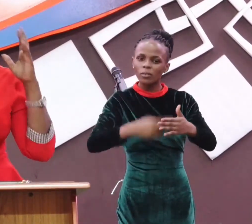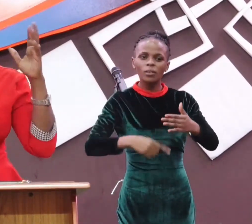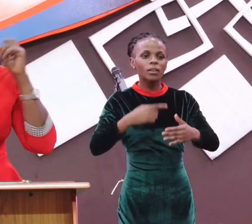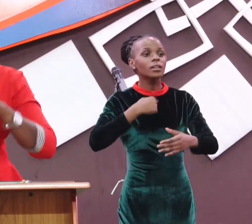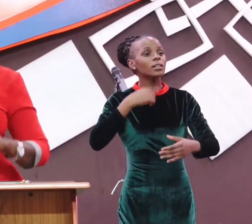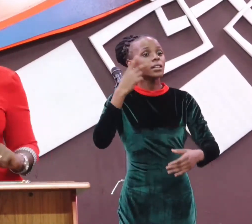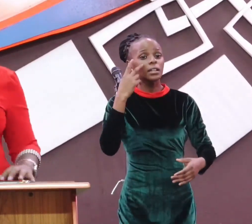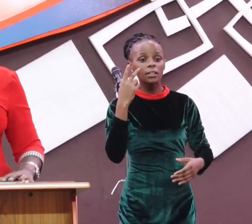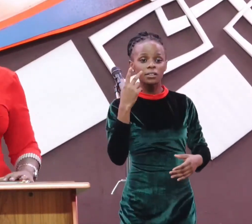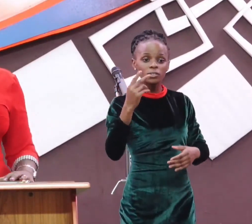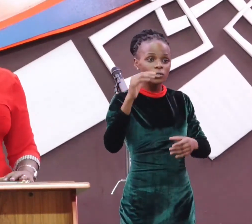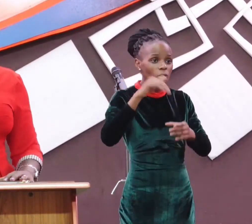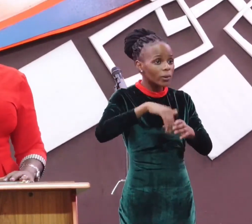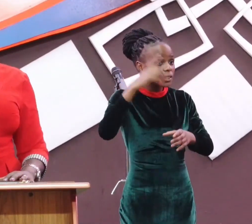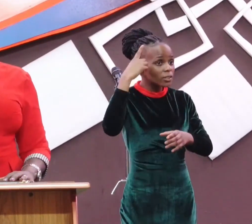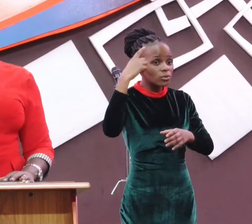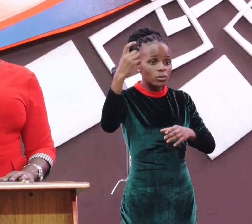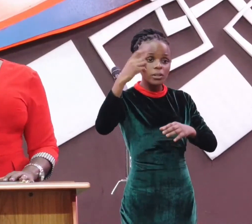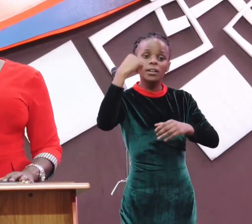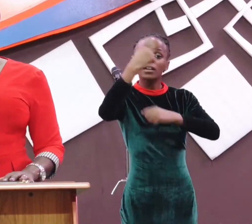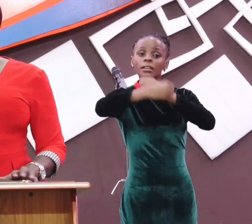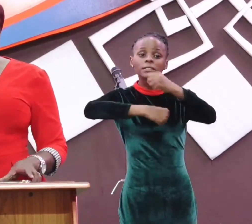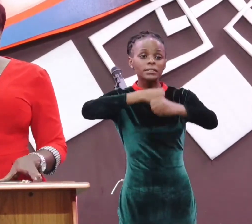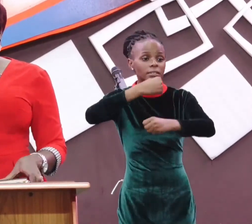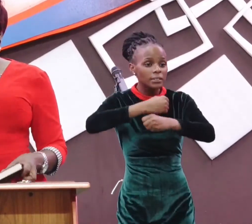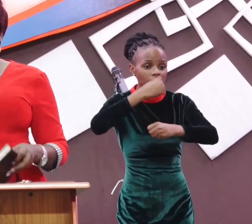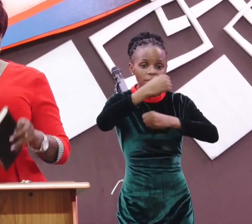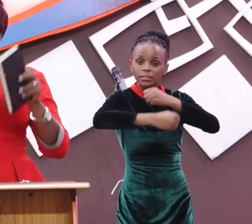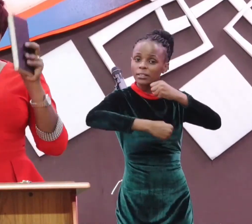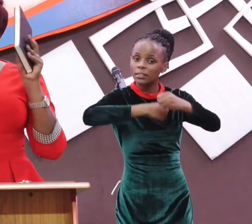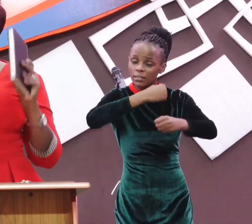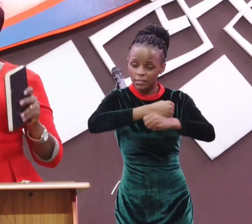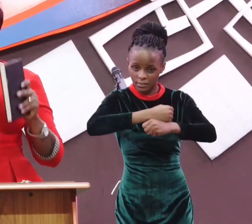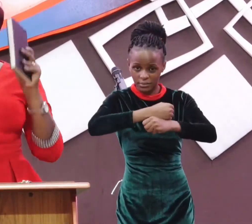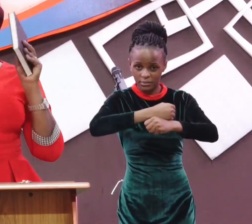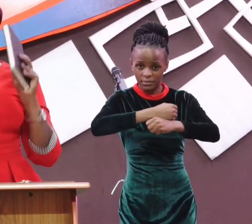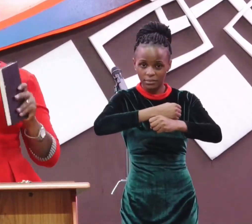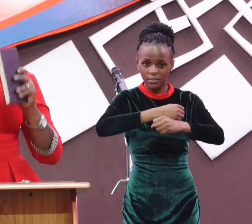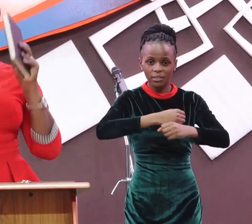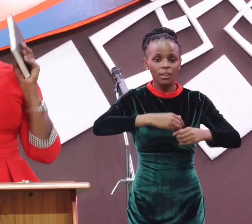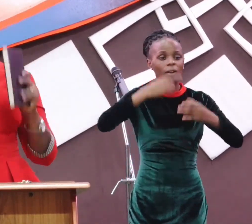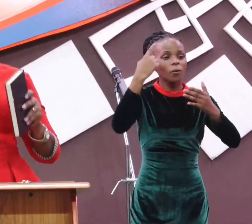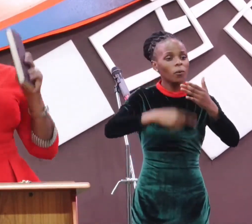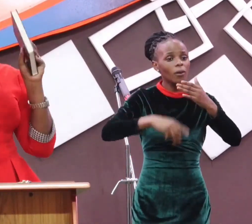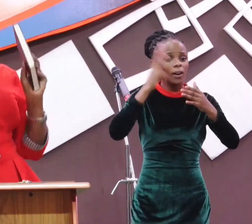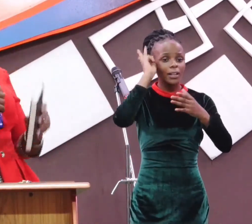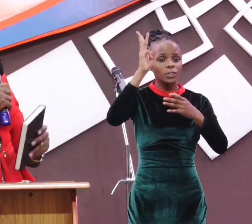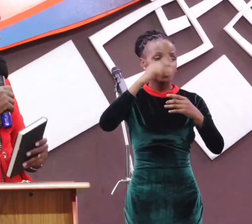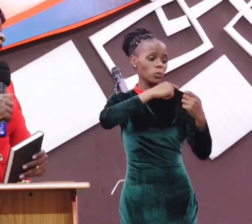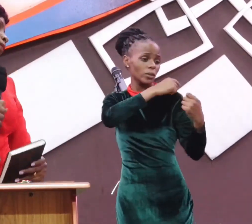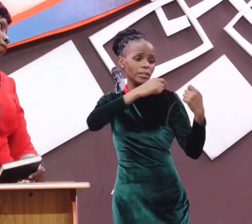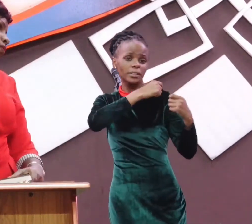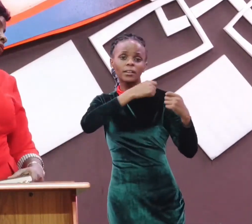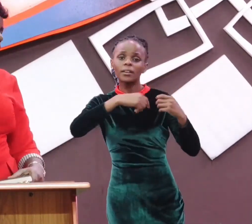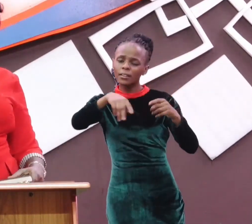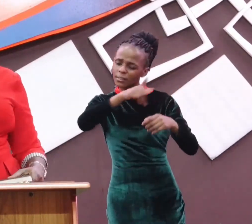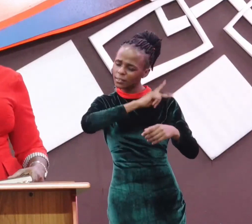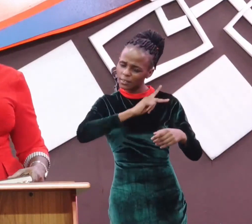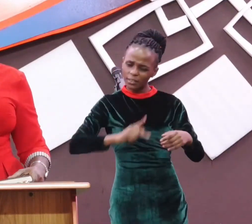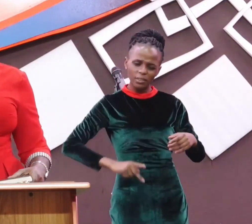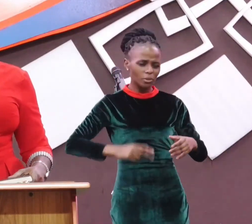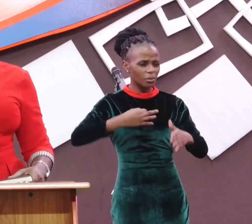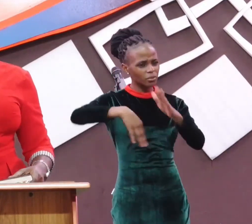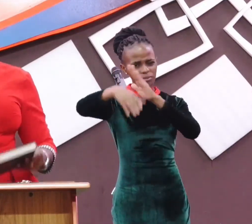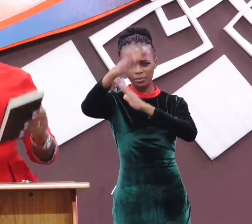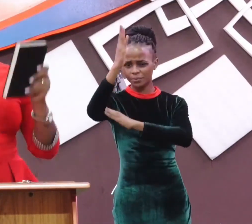today, according to what I saw in the dream many years back, what will make us